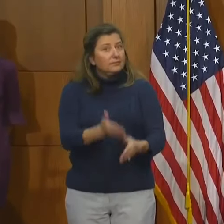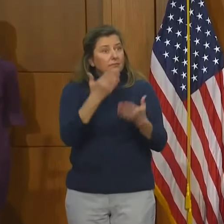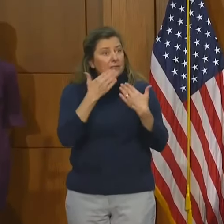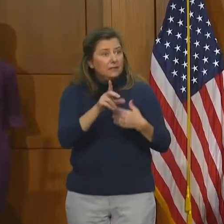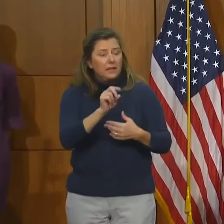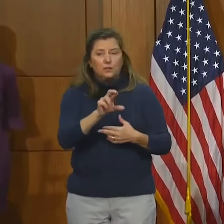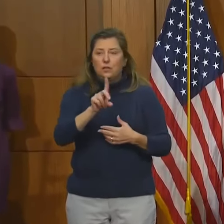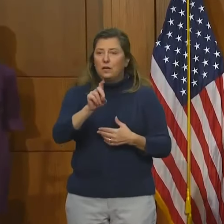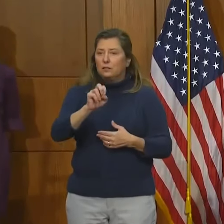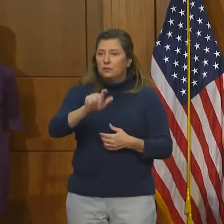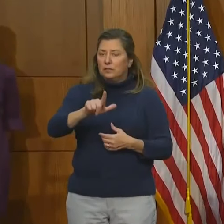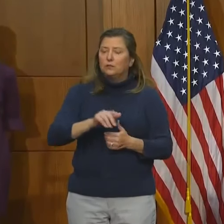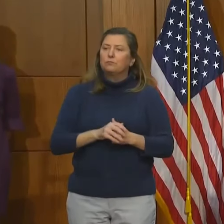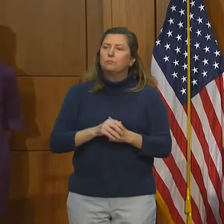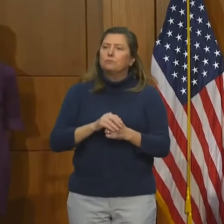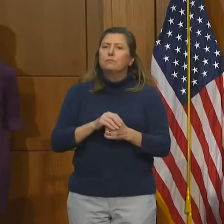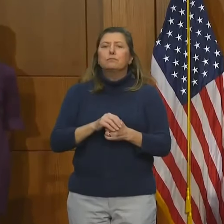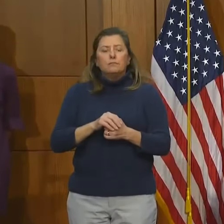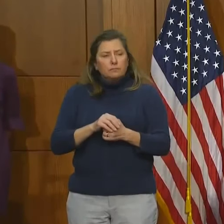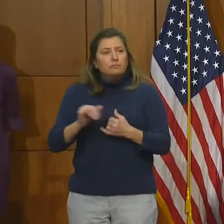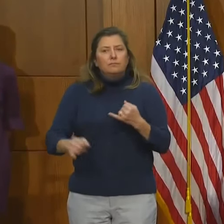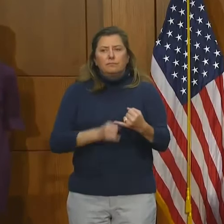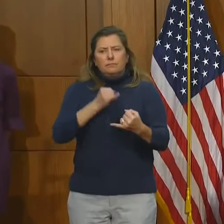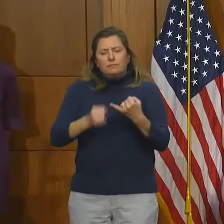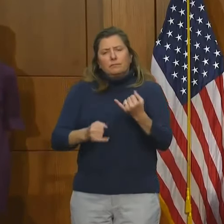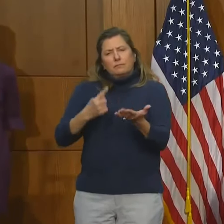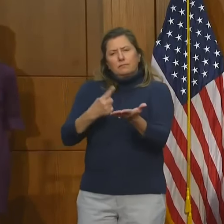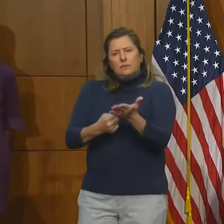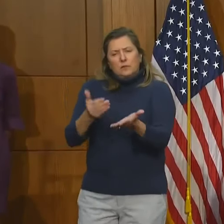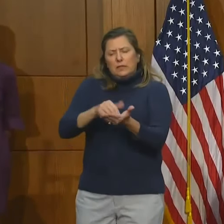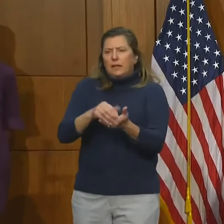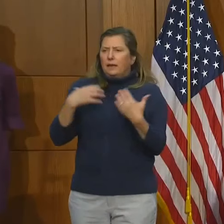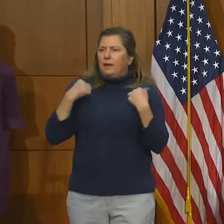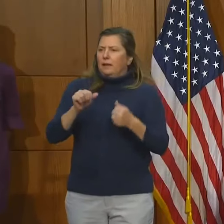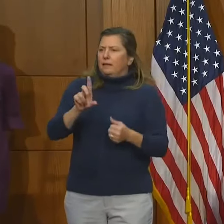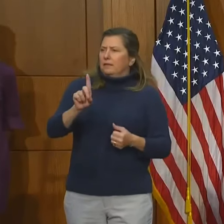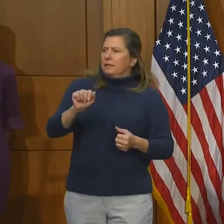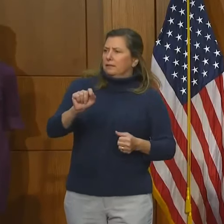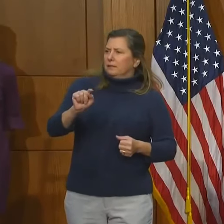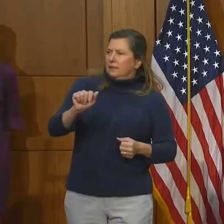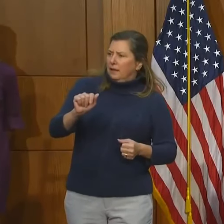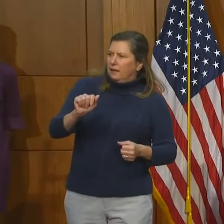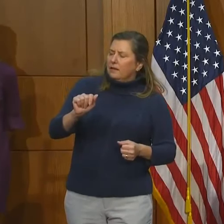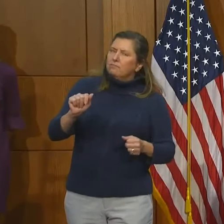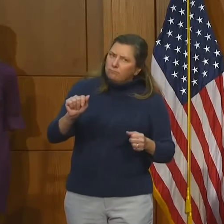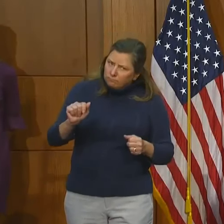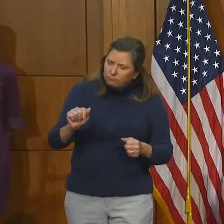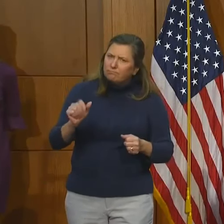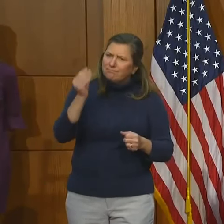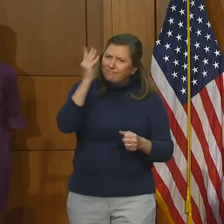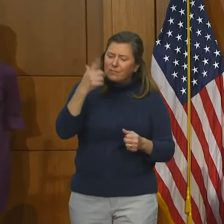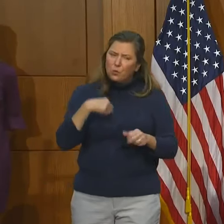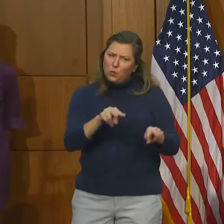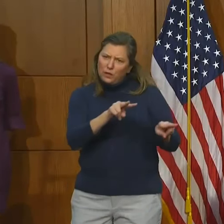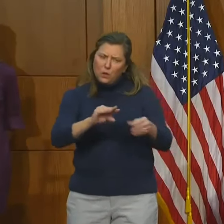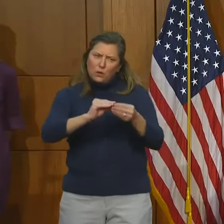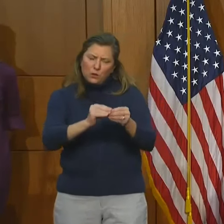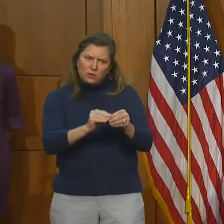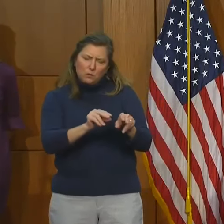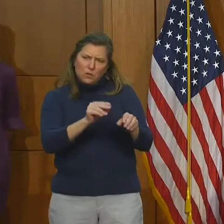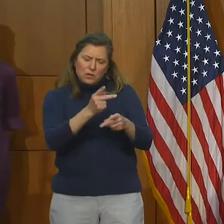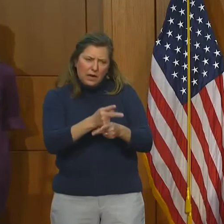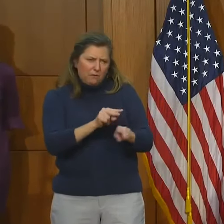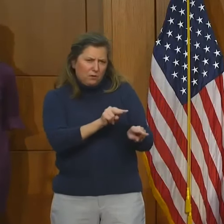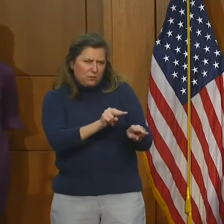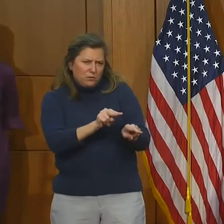Deal. Finally, I want to go back to our health data. I want Virginians to know we are watching the numbers very,